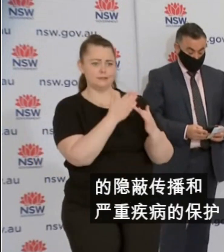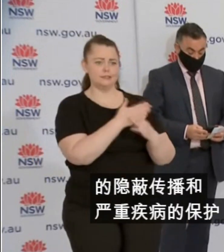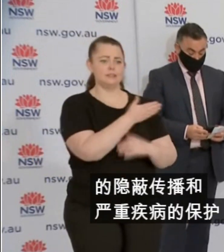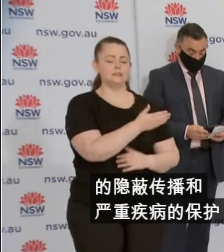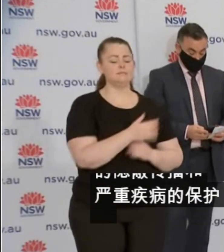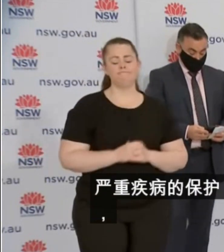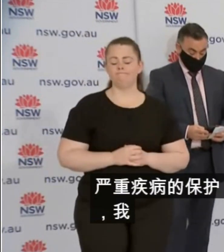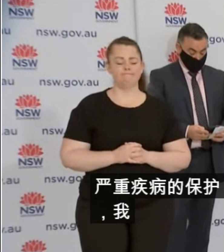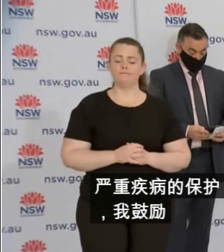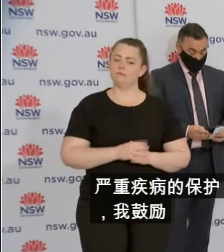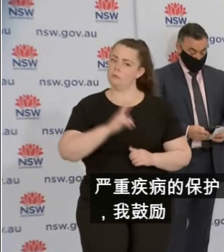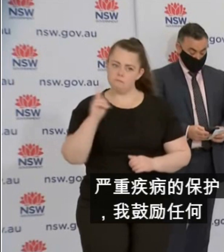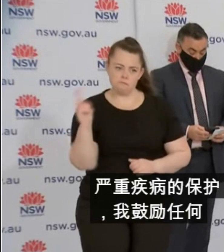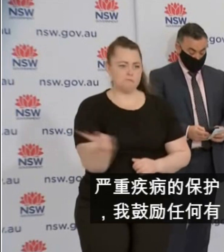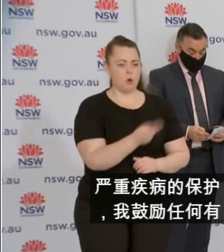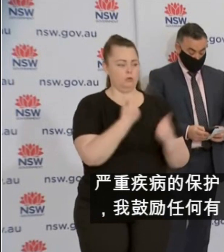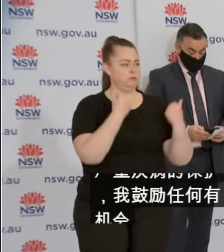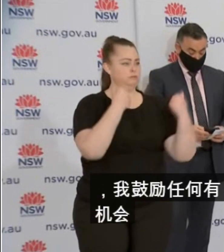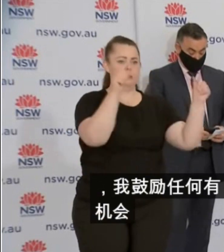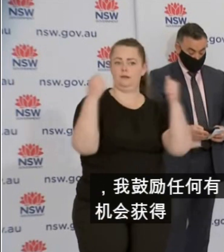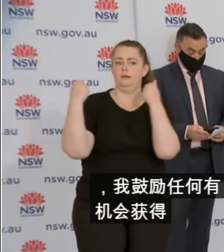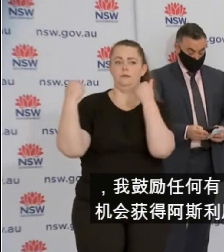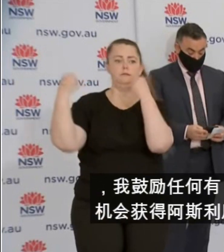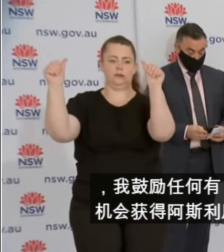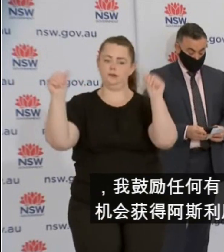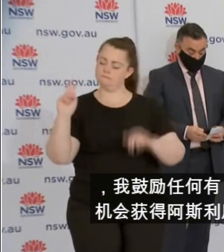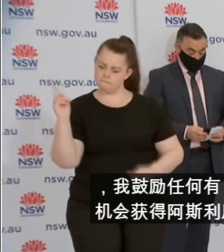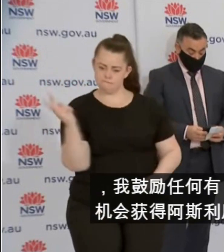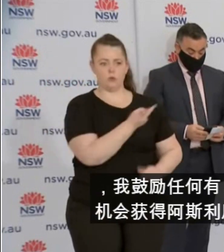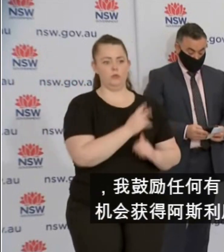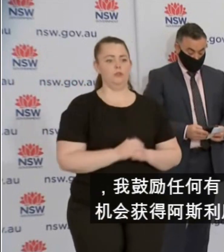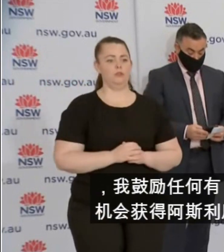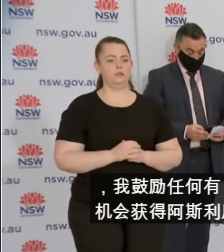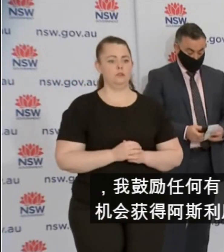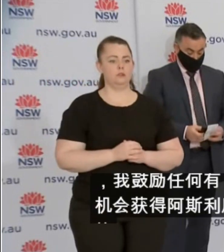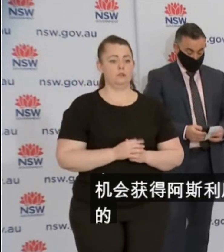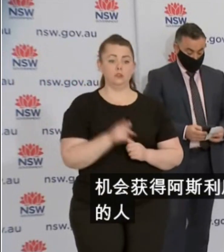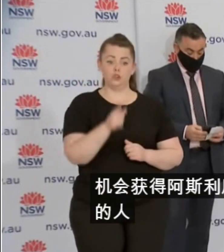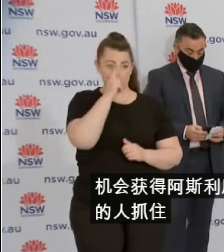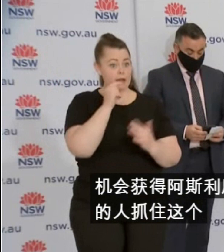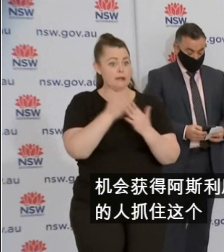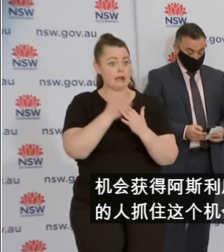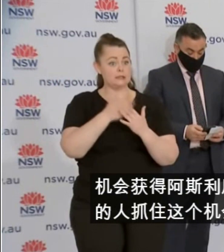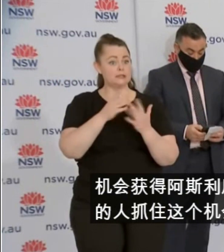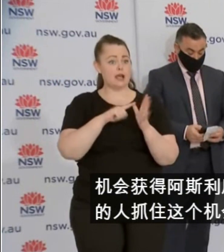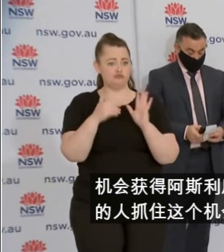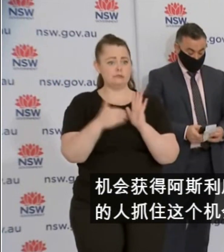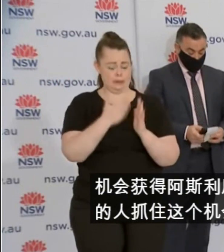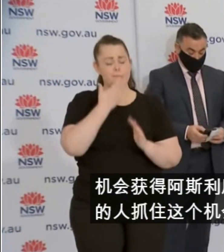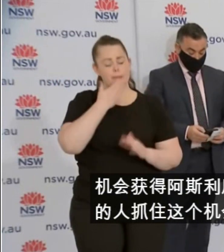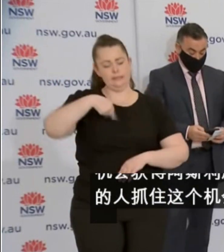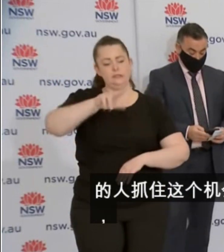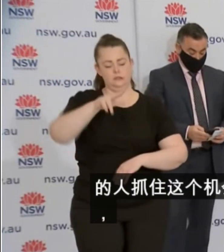illness. And I would encourage anyone who has access to AstraZeneca to take up that